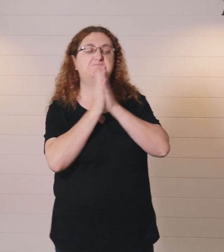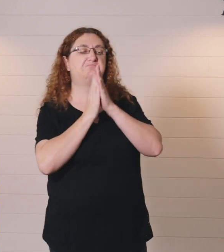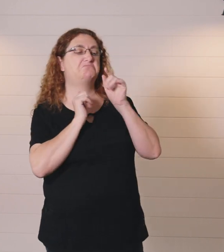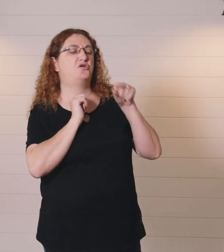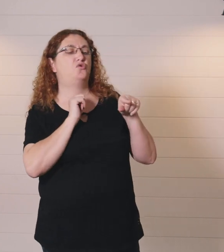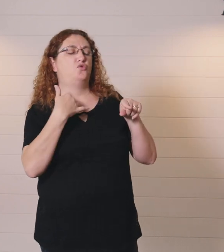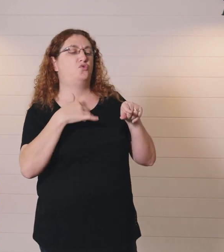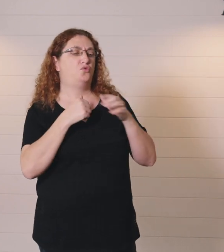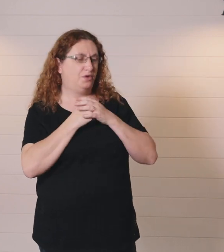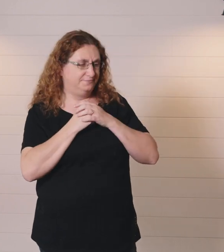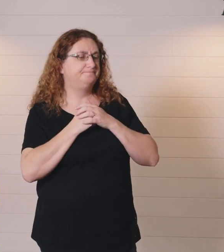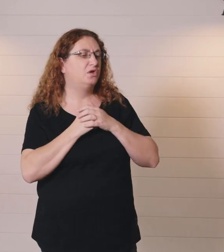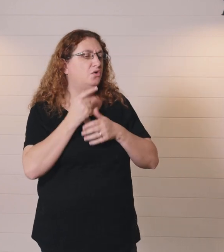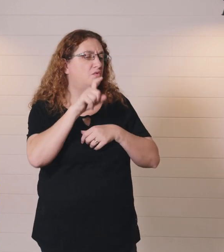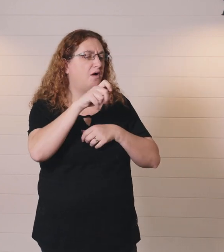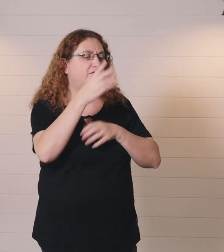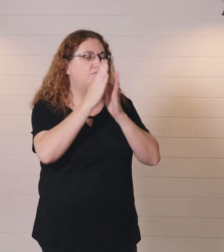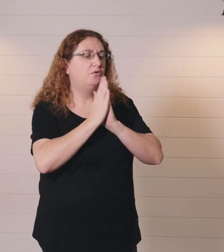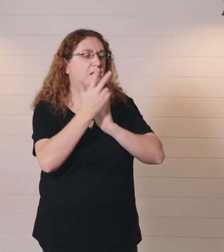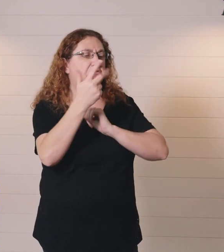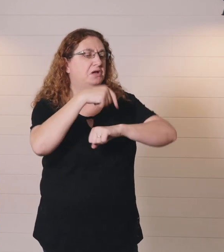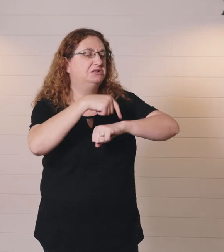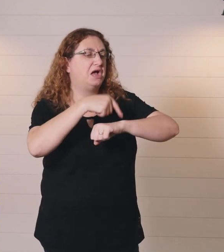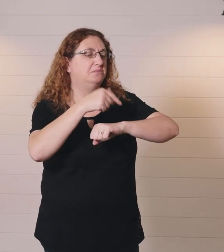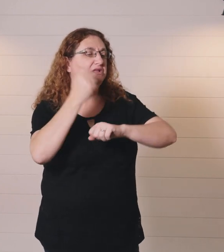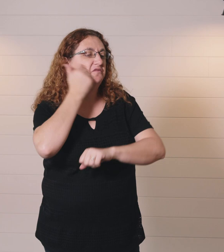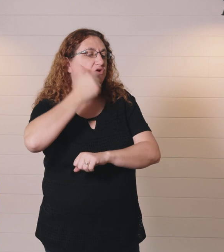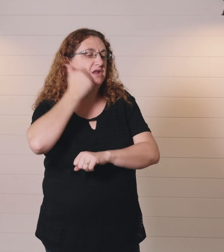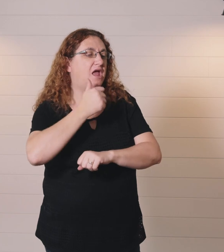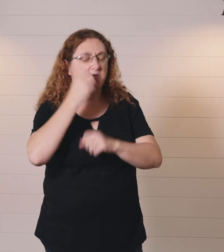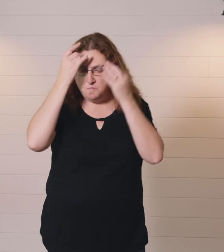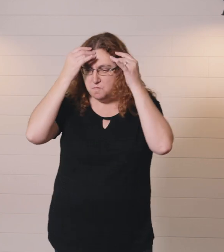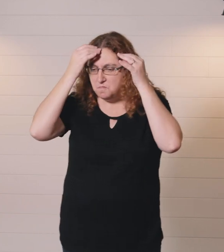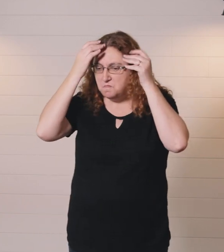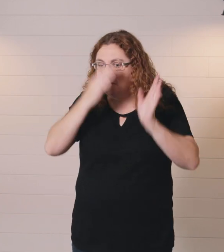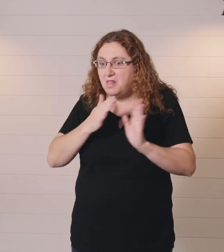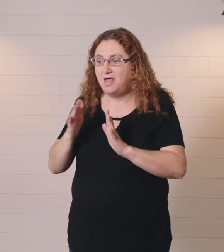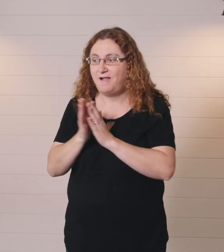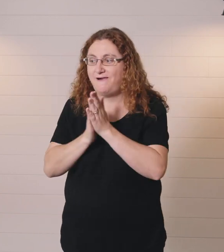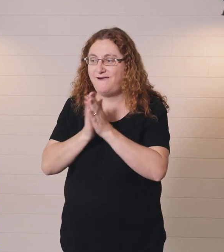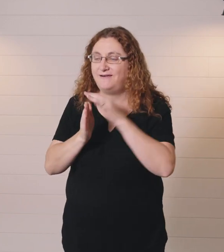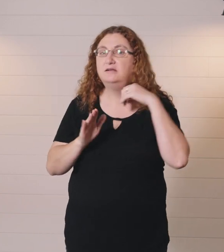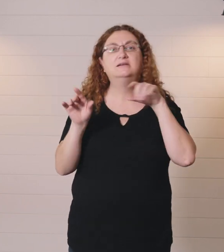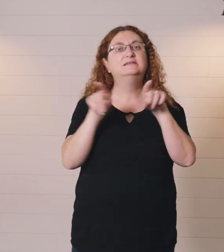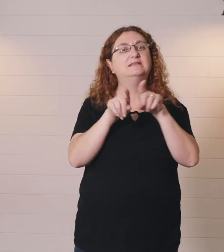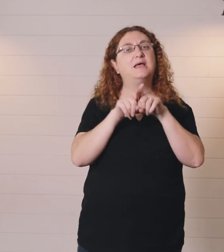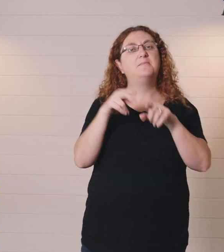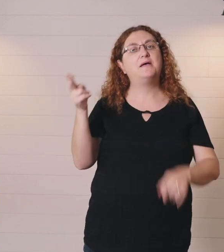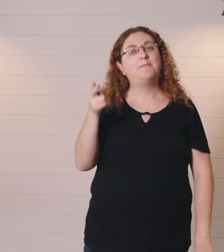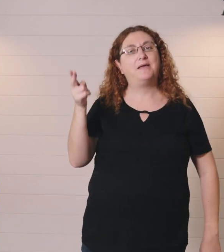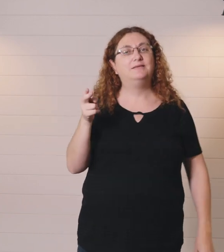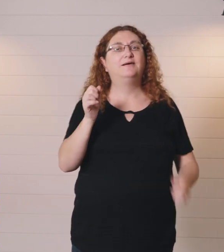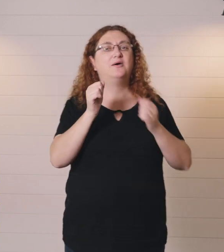as a God-fearing Jew that he prayed 3 times a day, and then they hatched this scheme, much like Haman